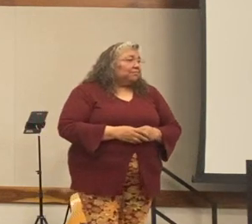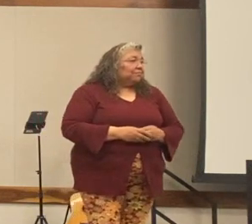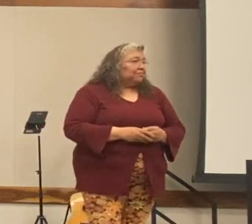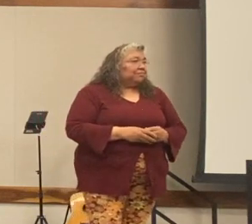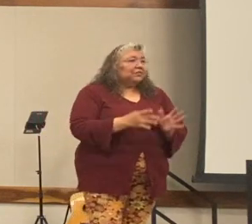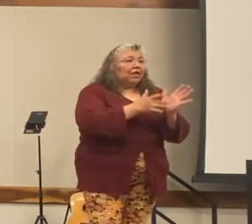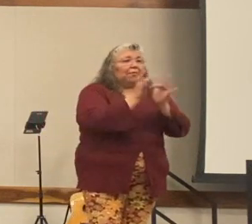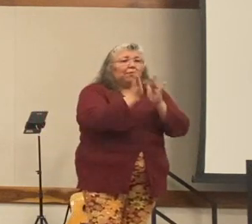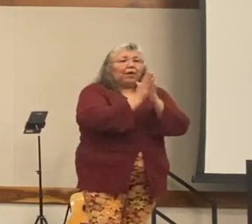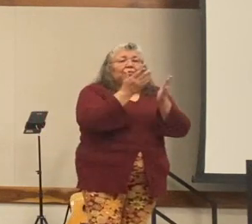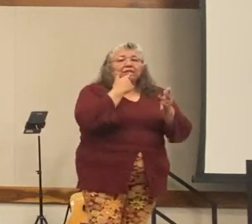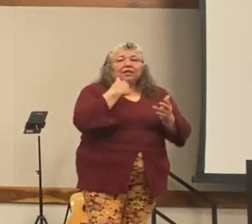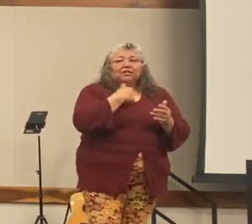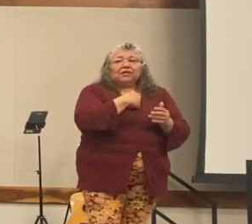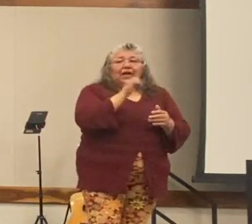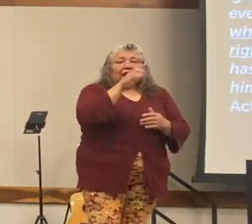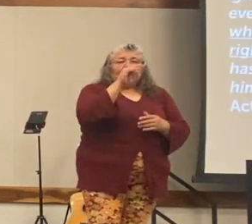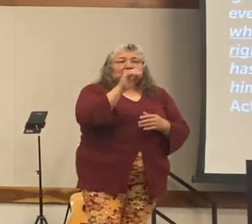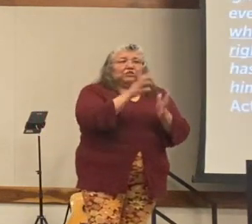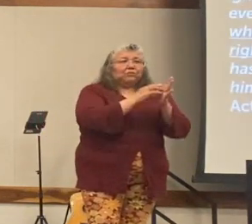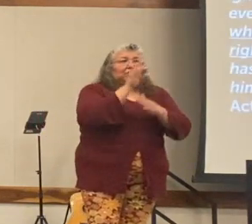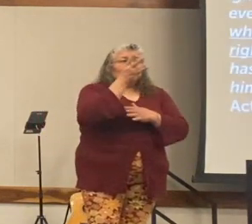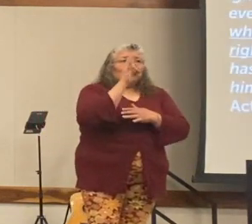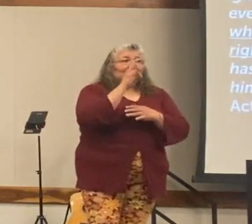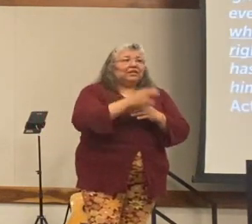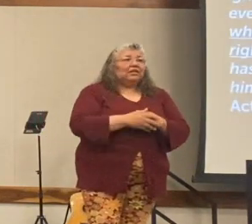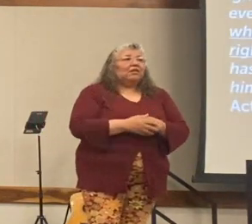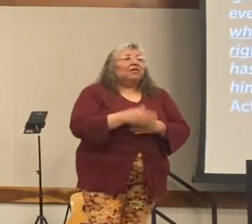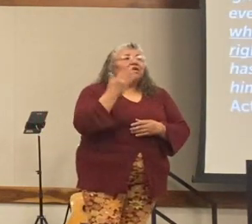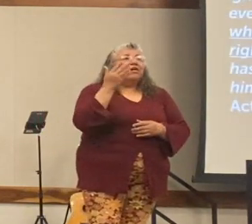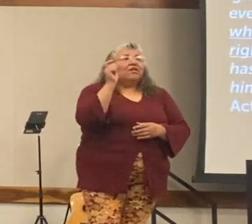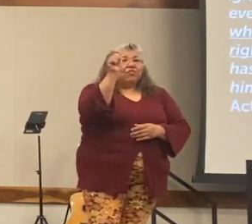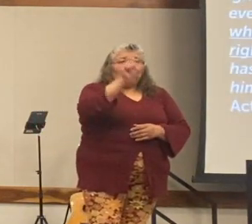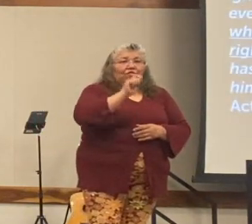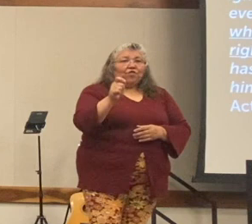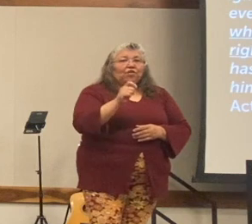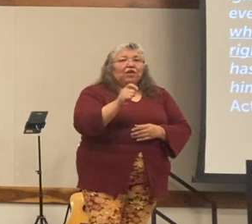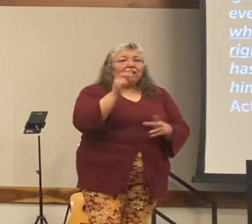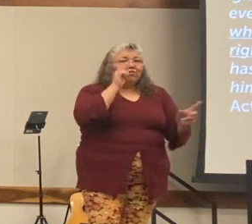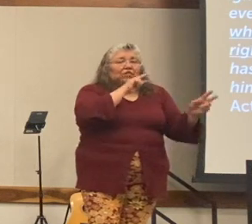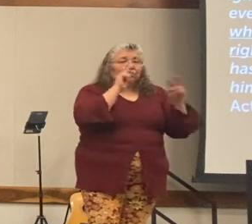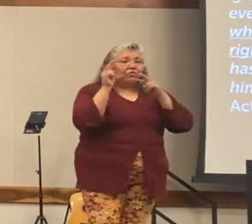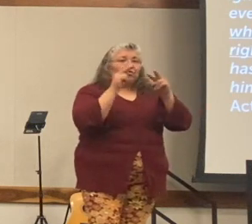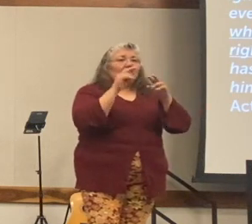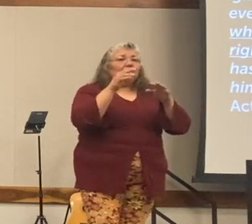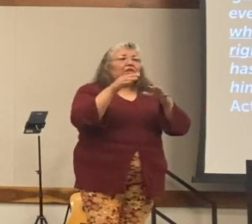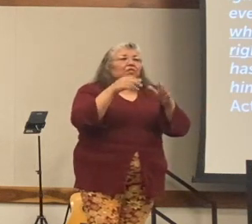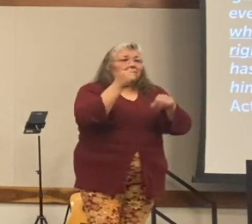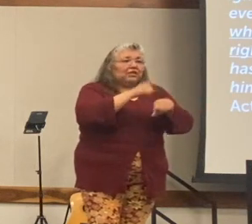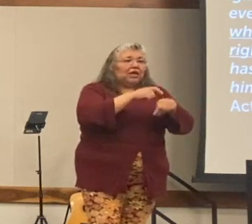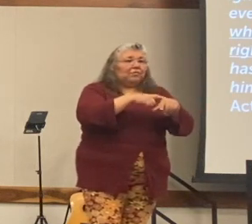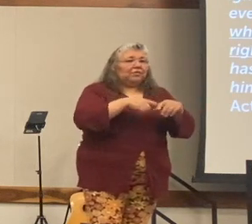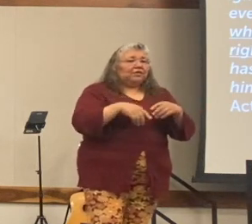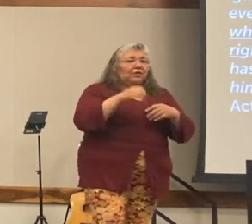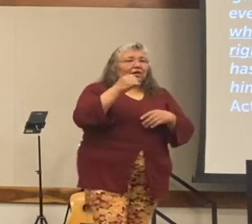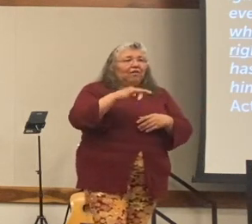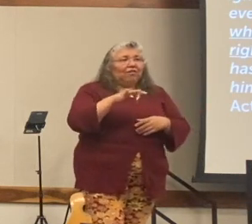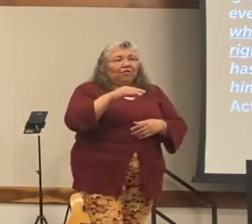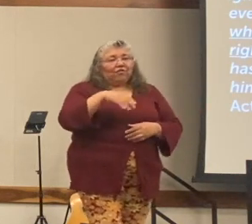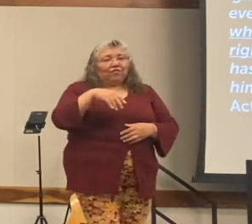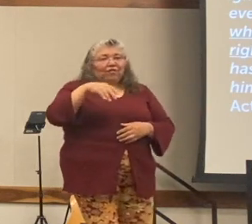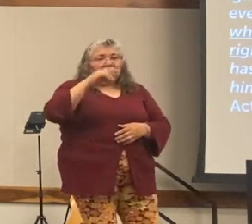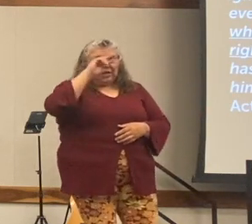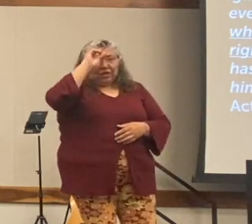The Bible tells us in Acts chapter 17, it says this, therefore, having overlooked the times of ignorance, God now commands